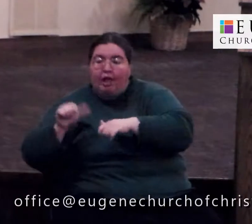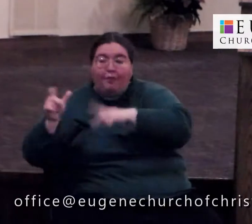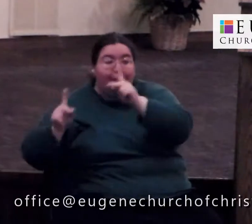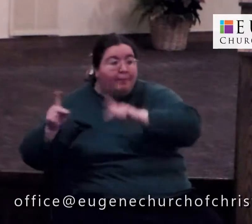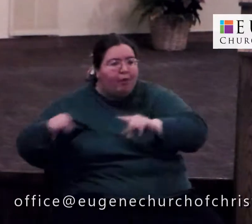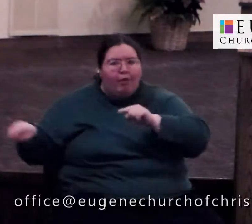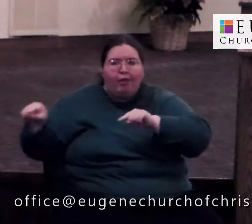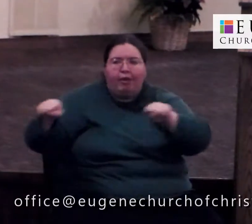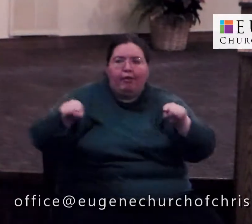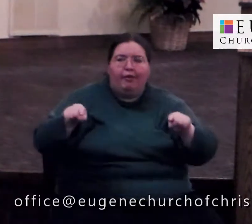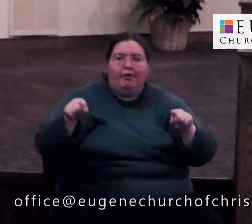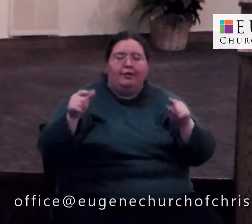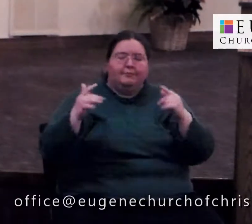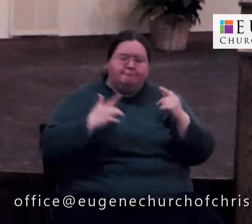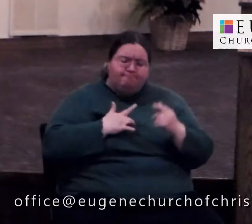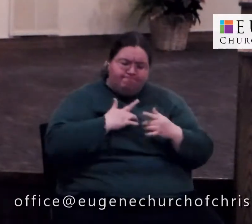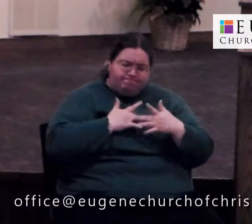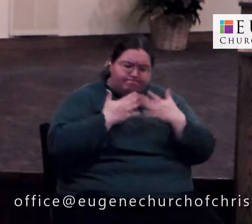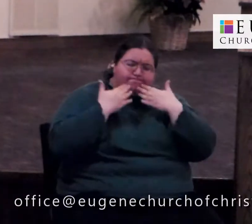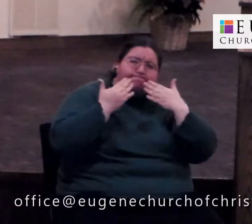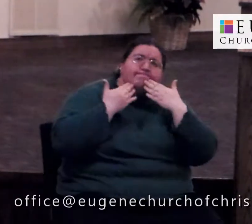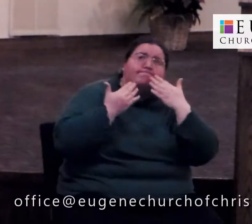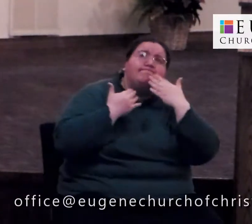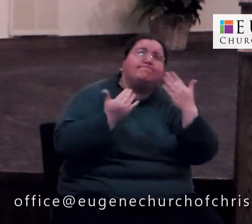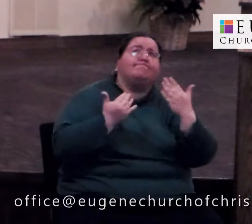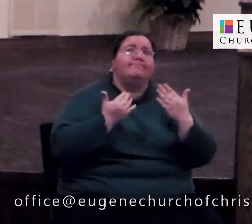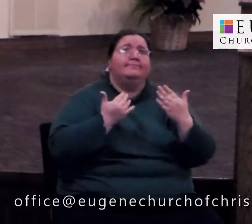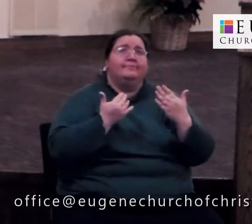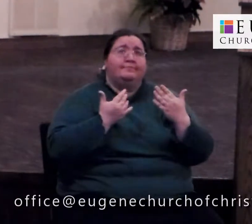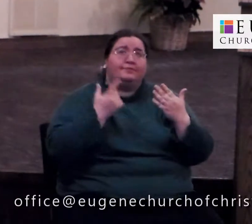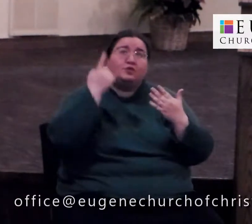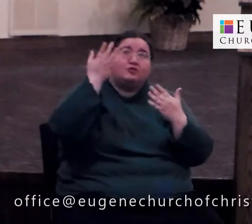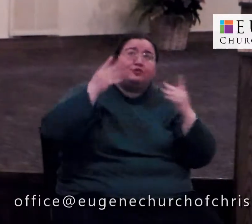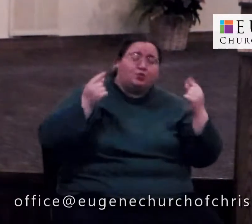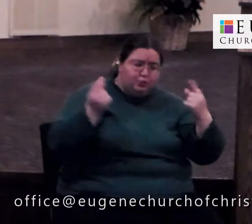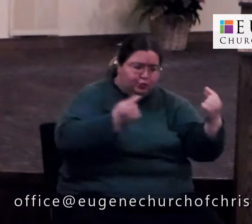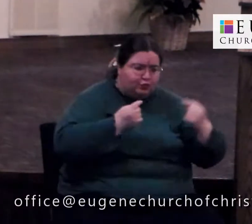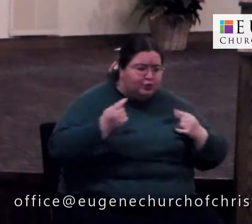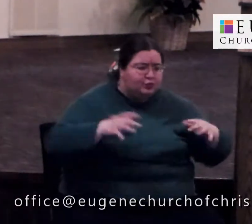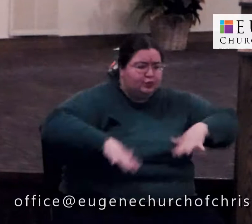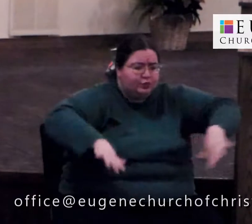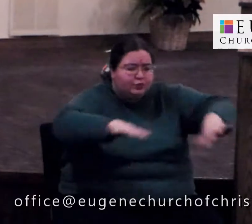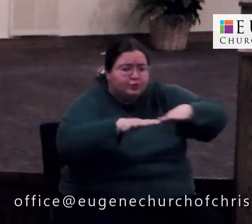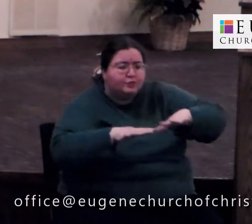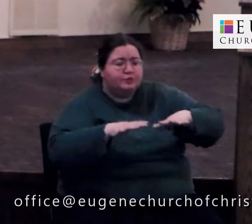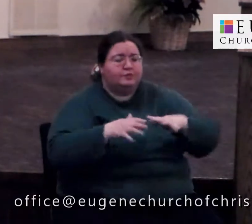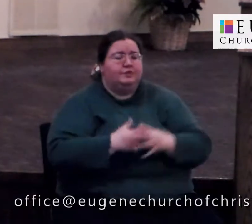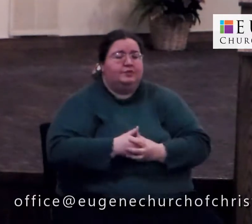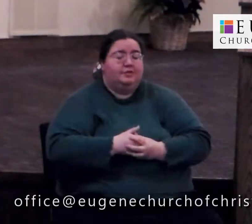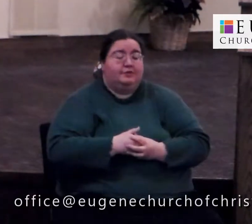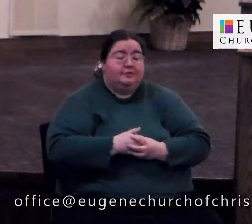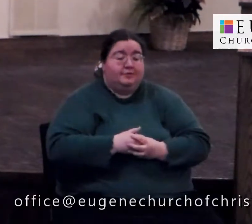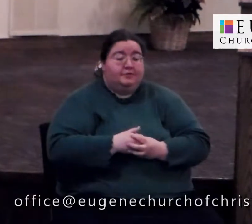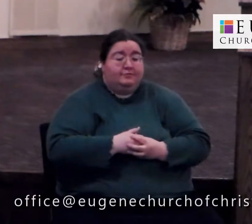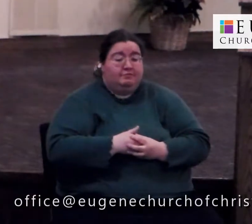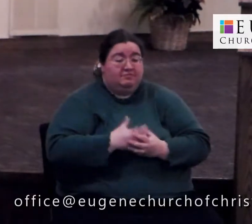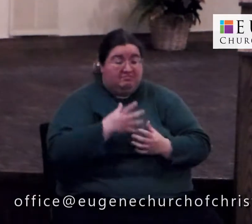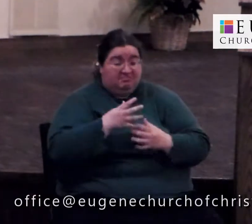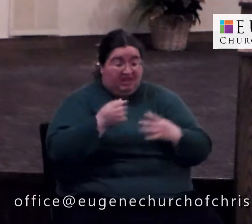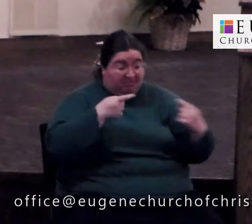thankful for the things that he is doing in our world and in our lives, and even for the struggles that he brings our way. Our worship to him goes on day after